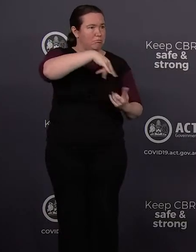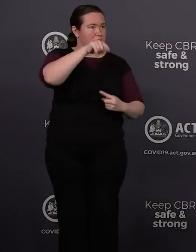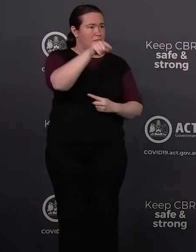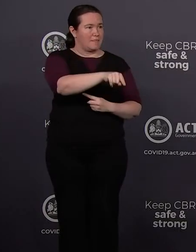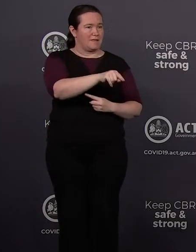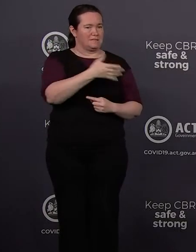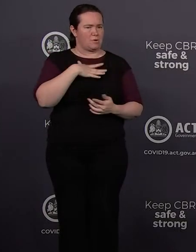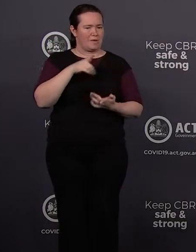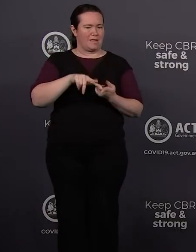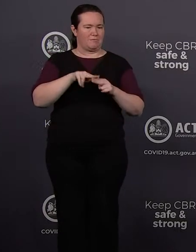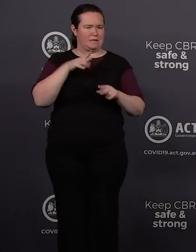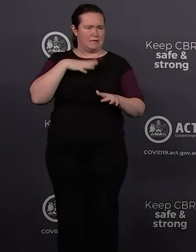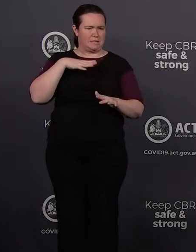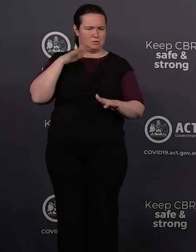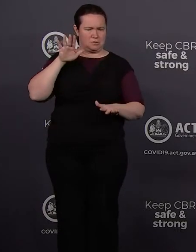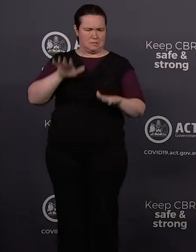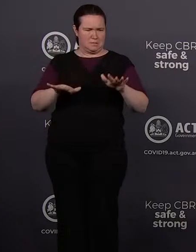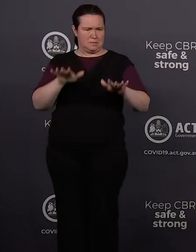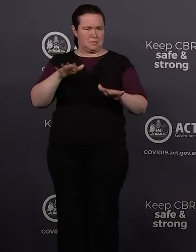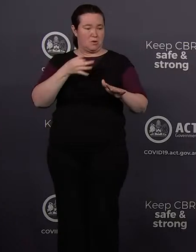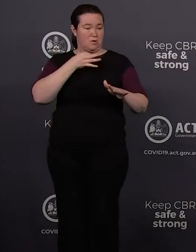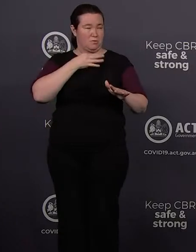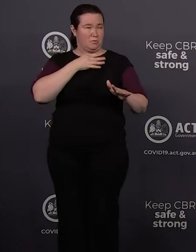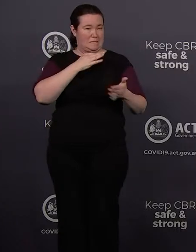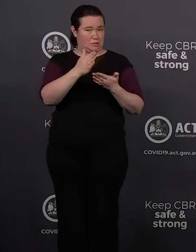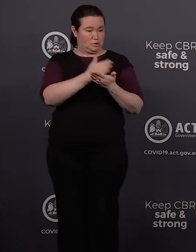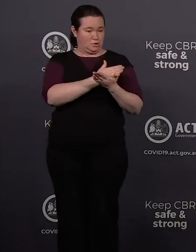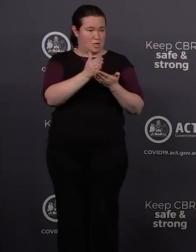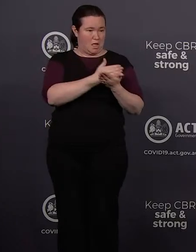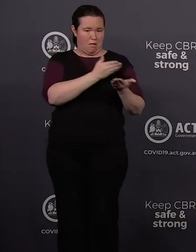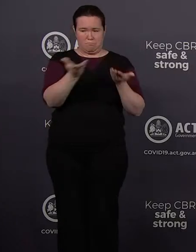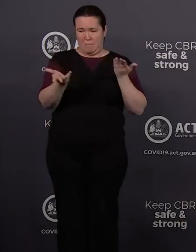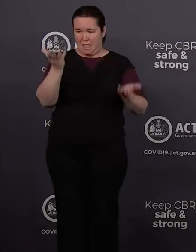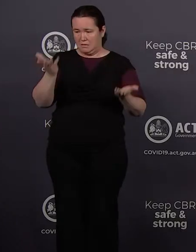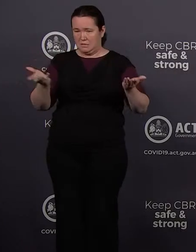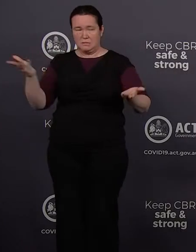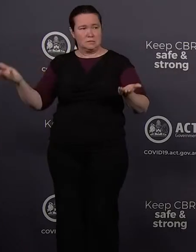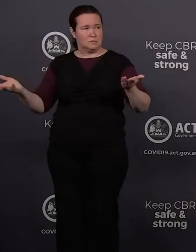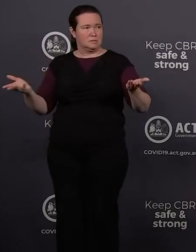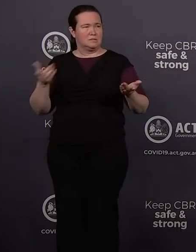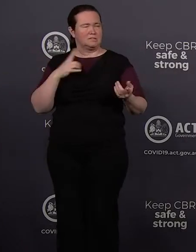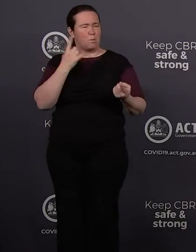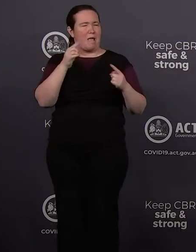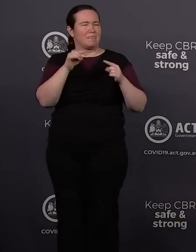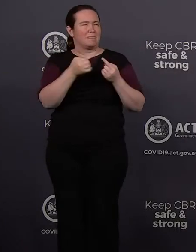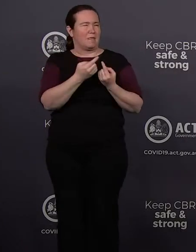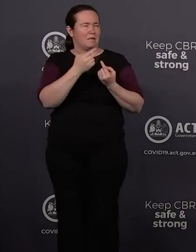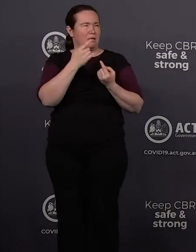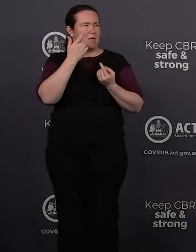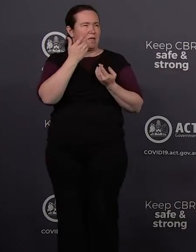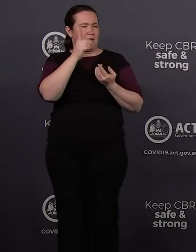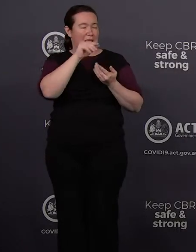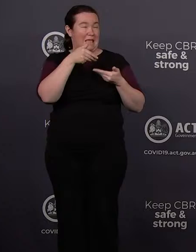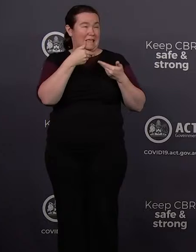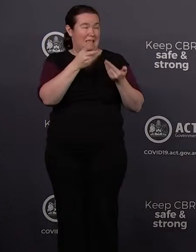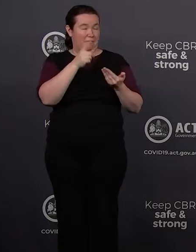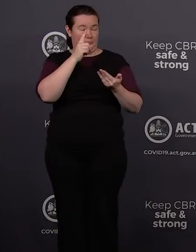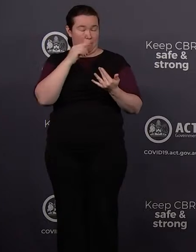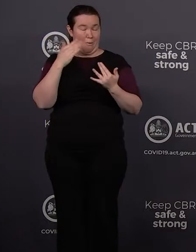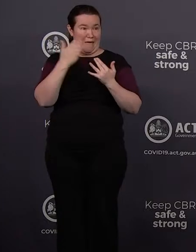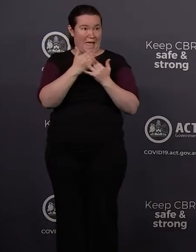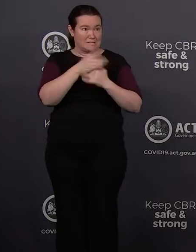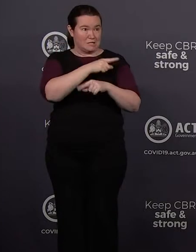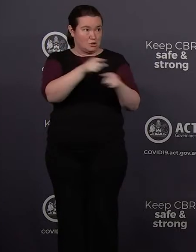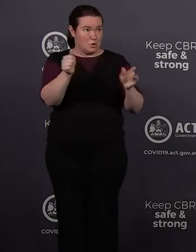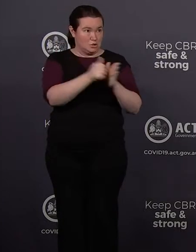moderate our restrictions and share the risk across the board, that was one that was really easy to think through. How could we still give everybody access to